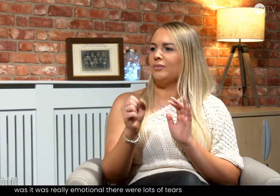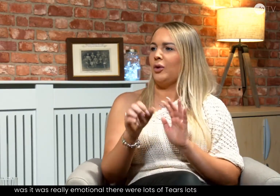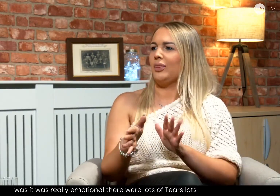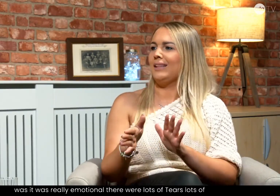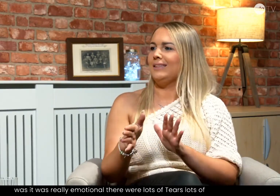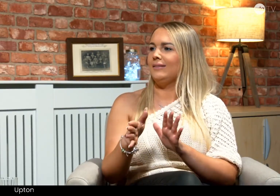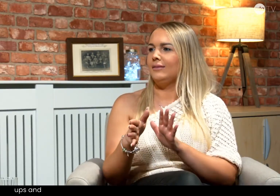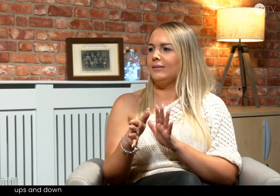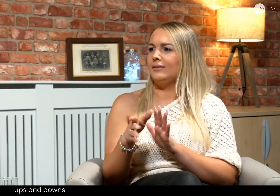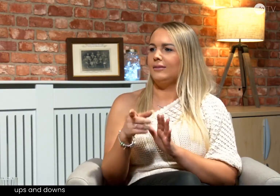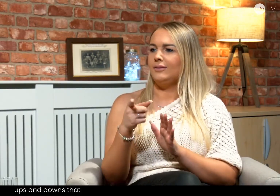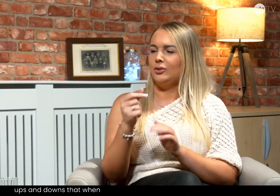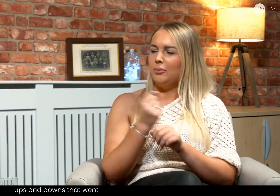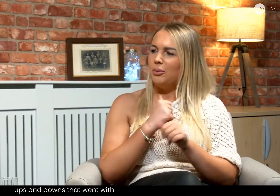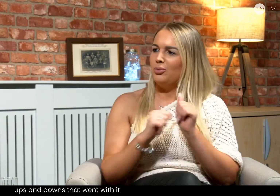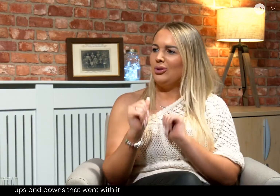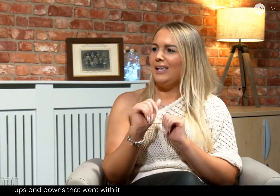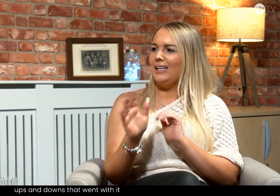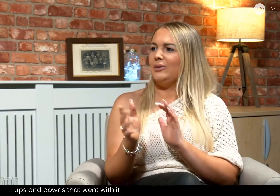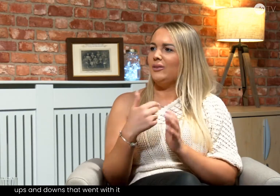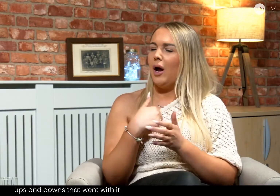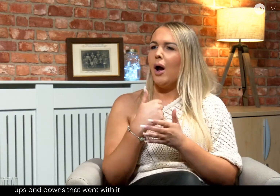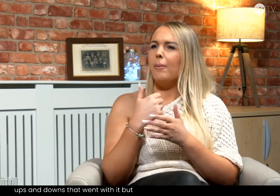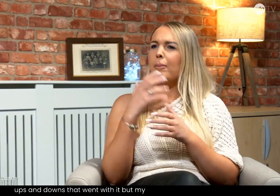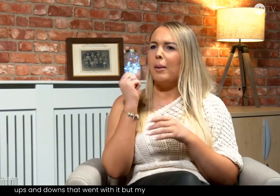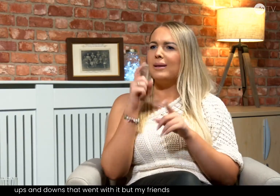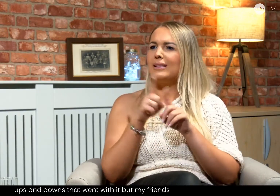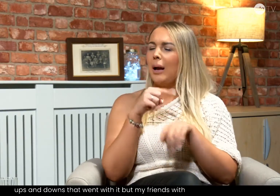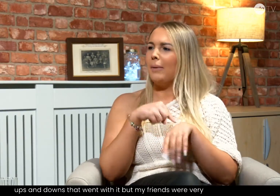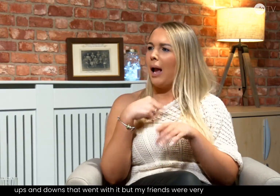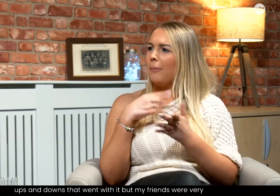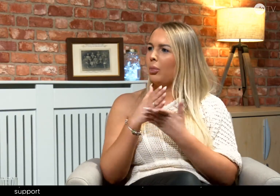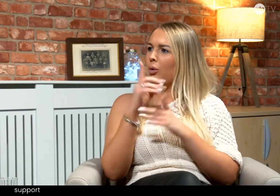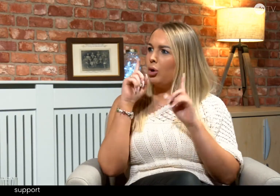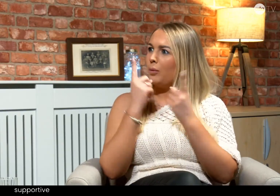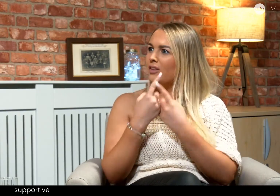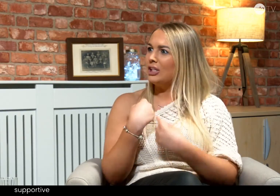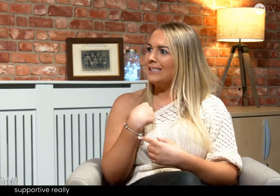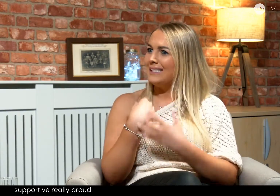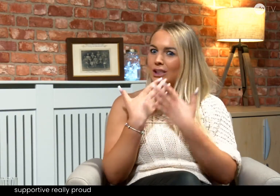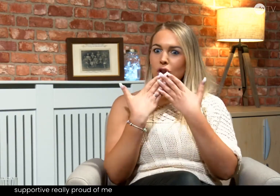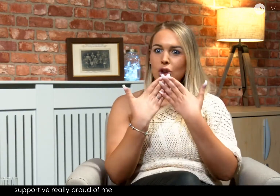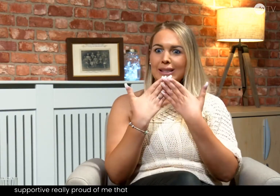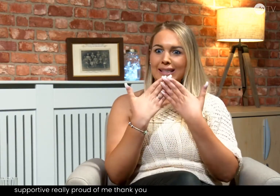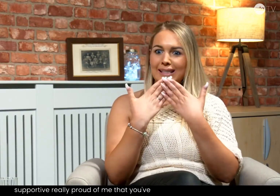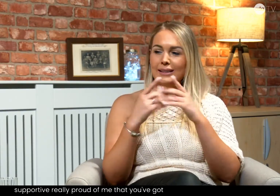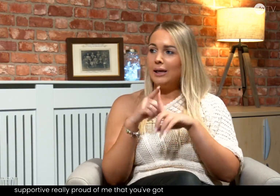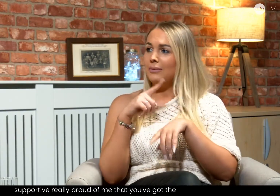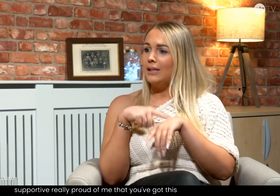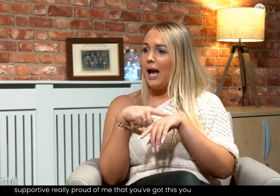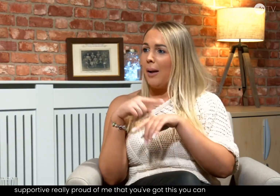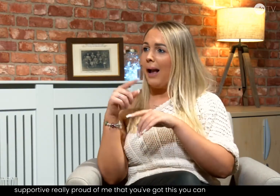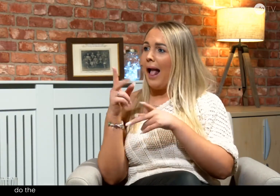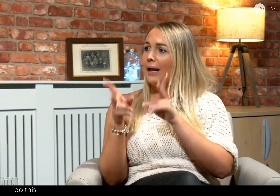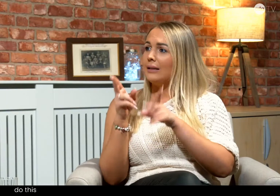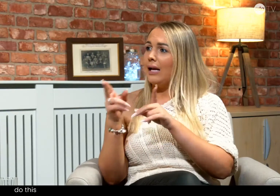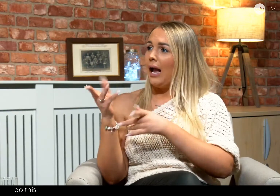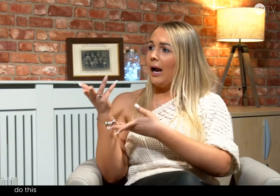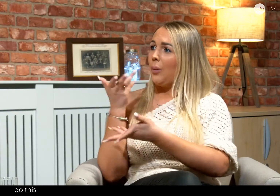it. But my friends were very supportive, really proud of me, saying, you've got this, you can do this. But I was studying at